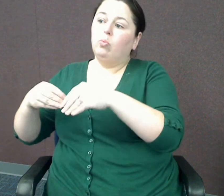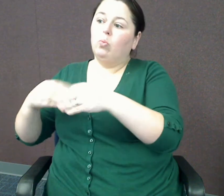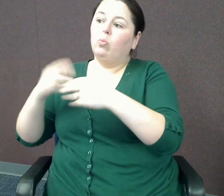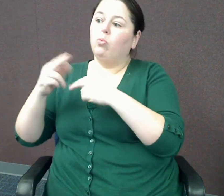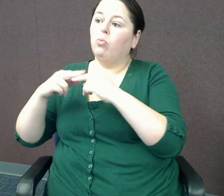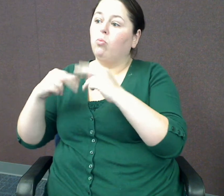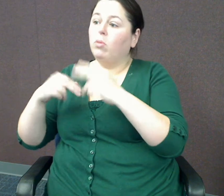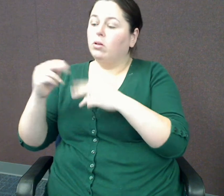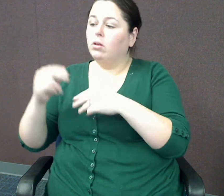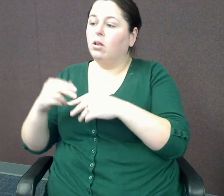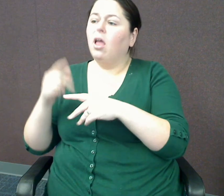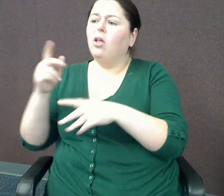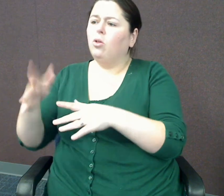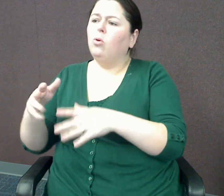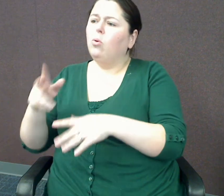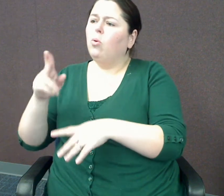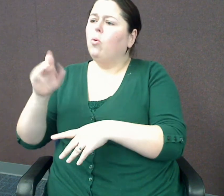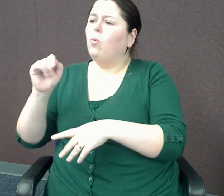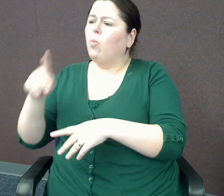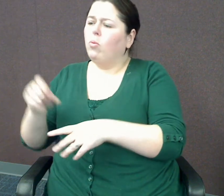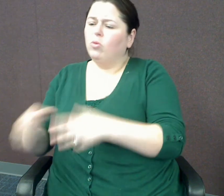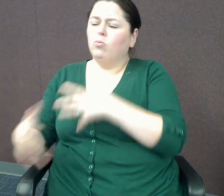And you raped her. You tore her clothes off.